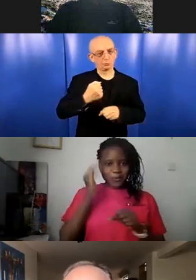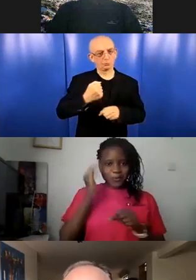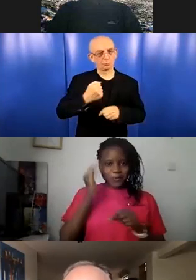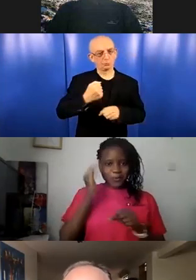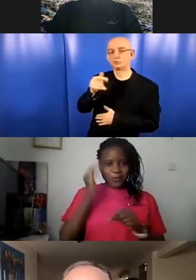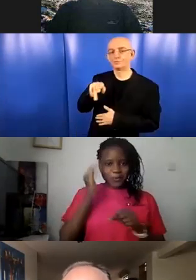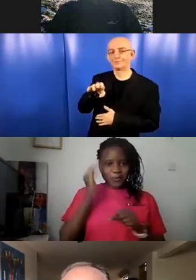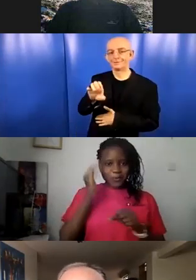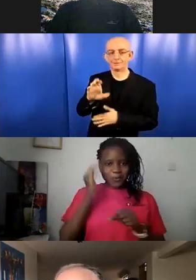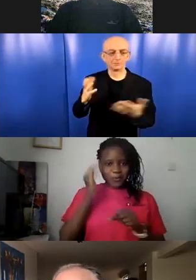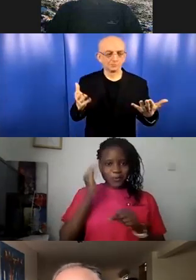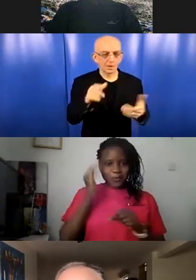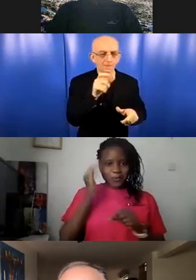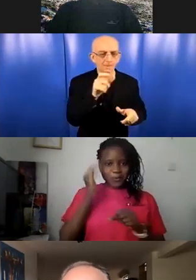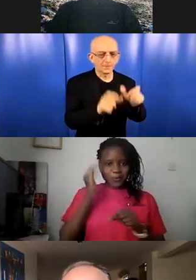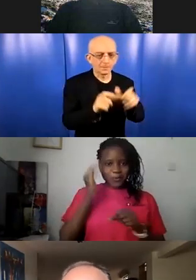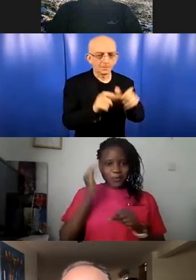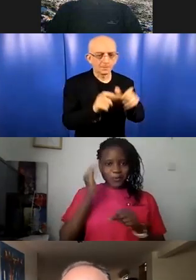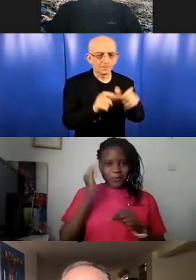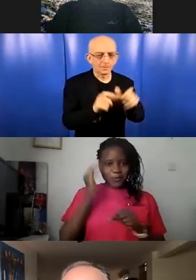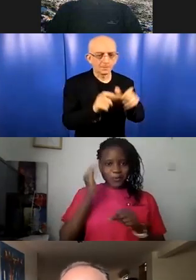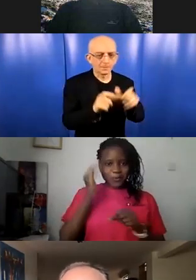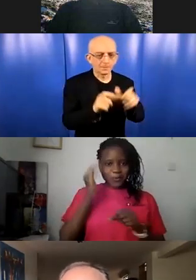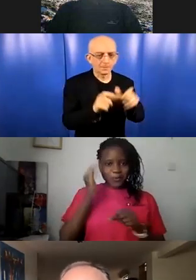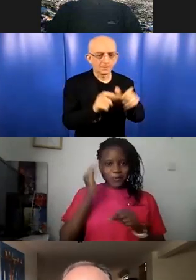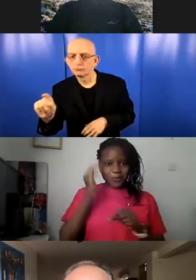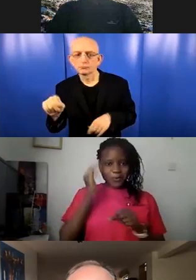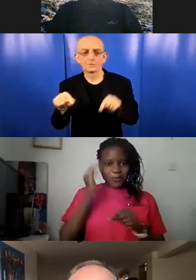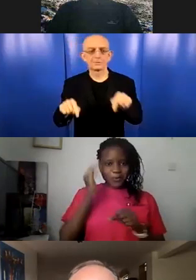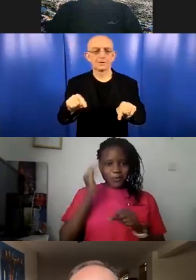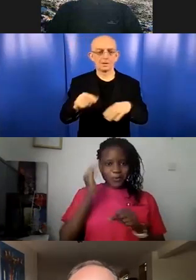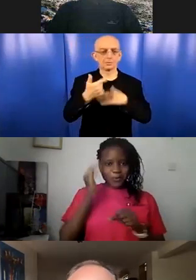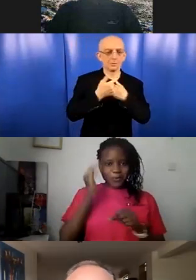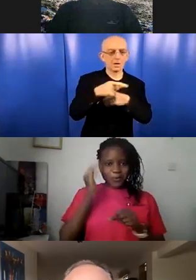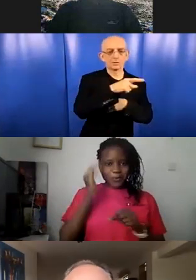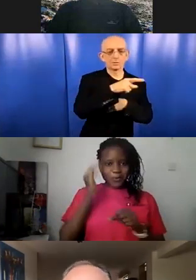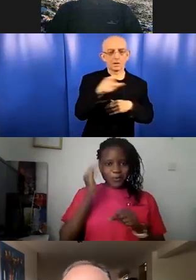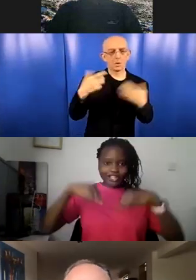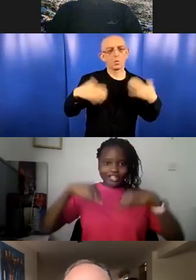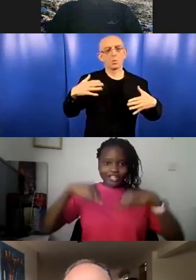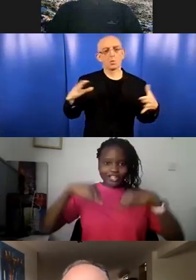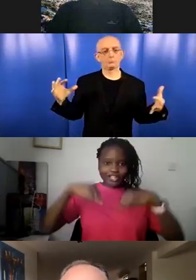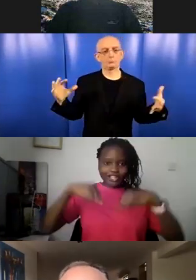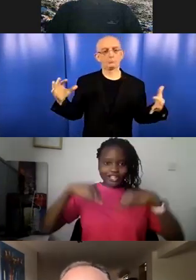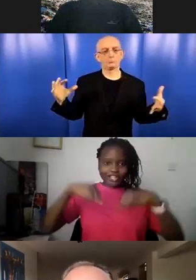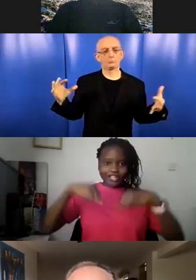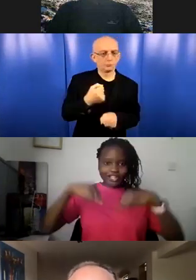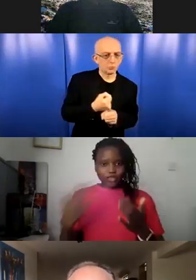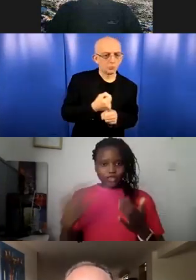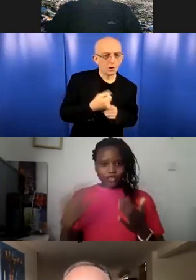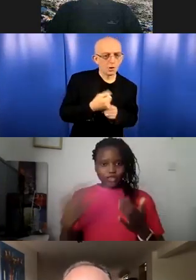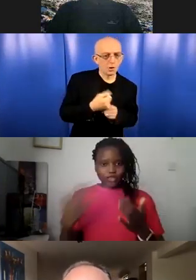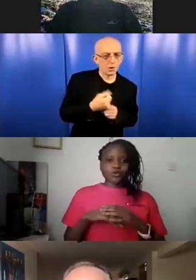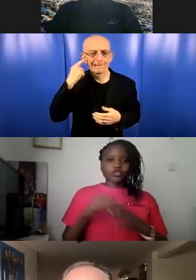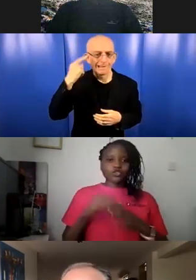great ideas to the progress of it, and even trying out new things, which we really greatly